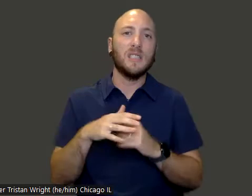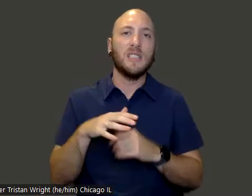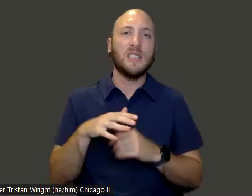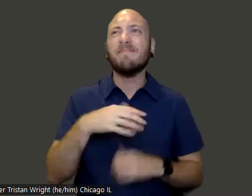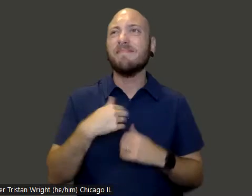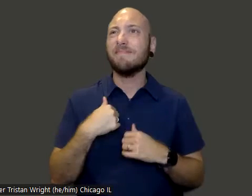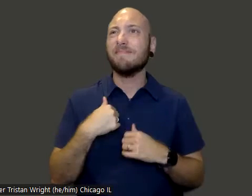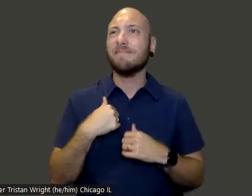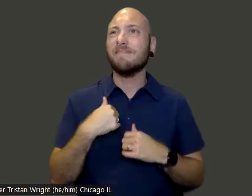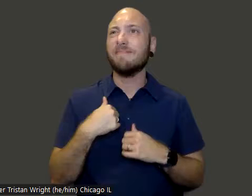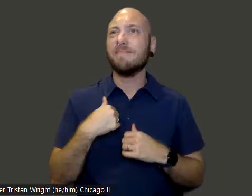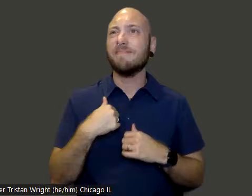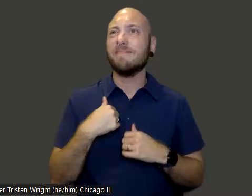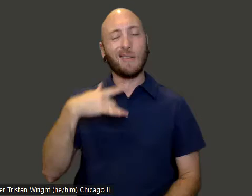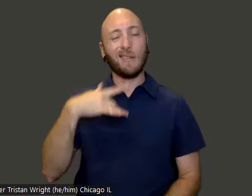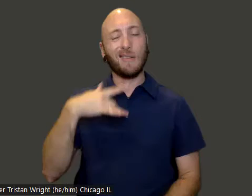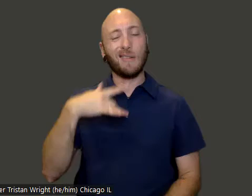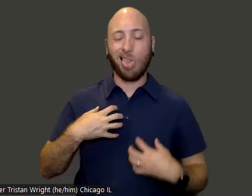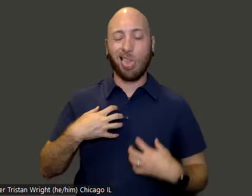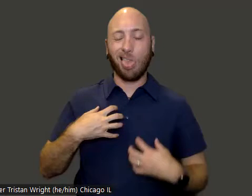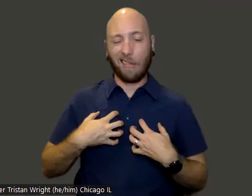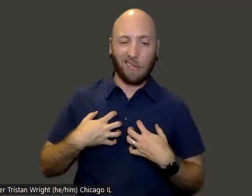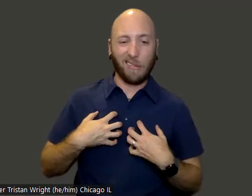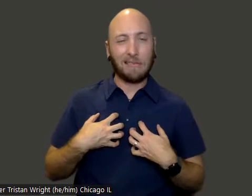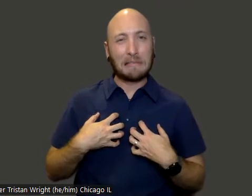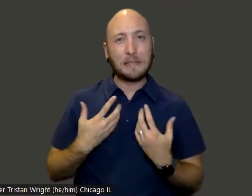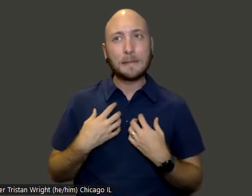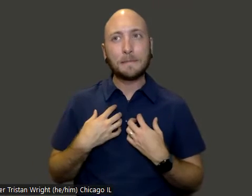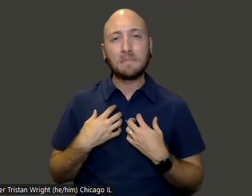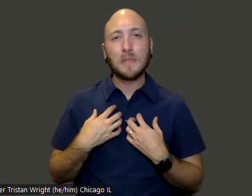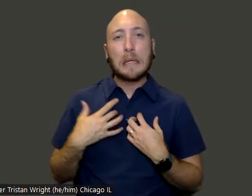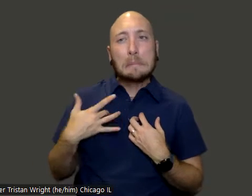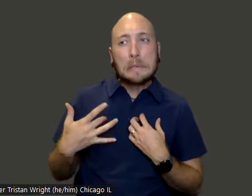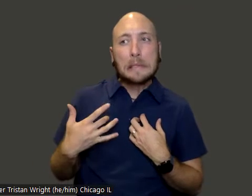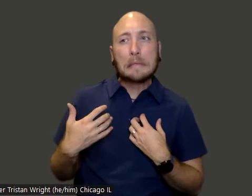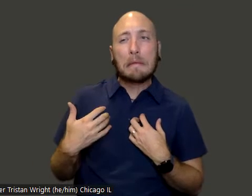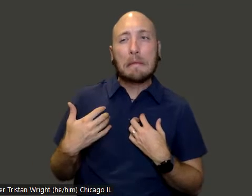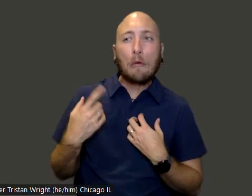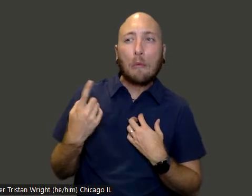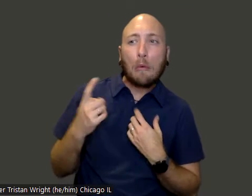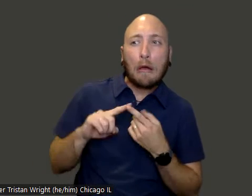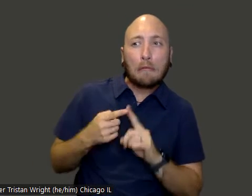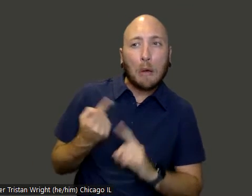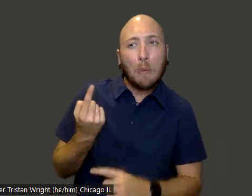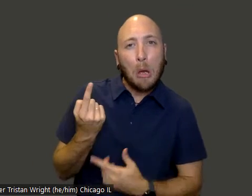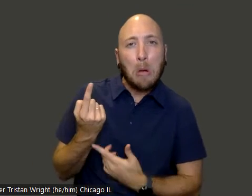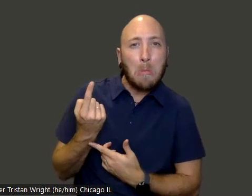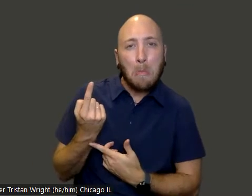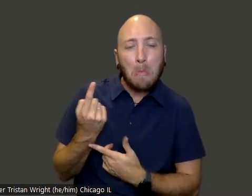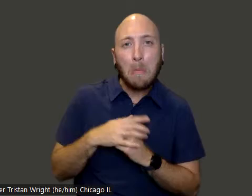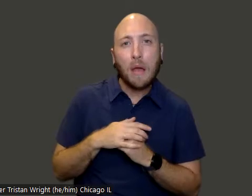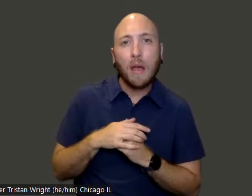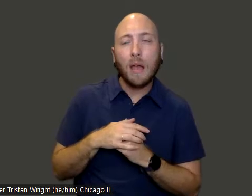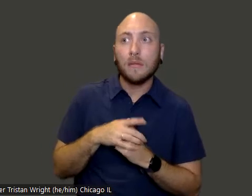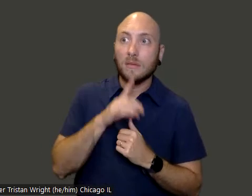kid all the time. I would have a friend that was like, kind of